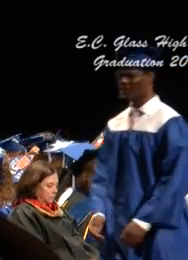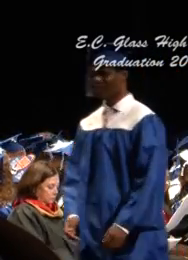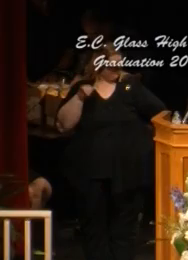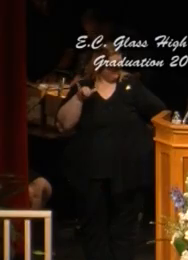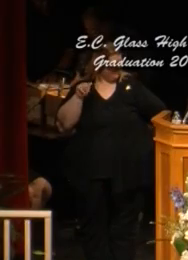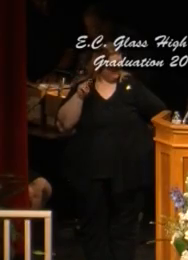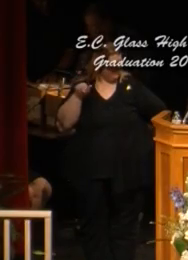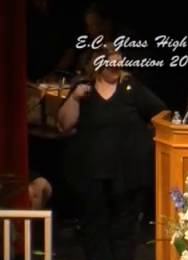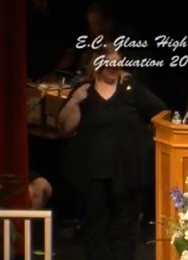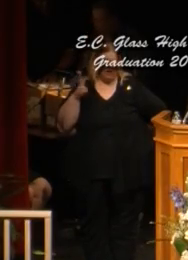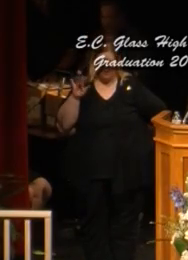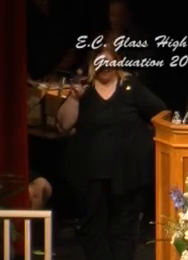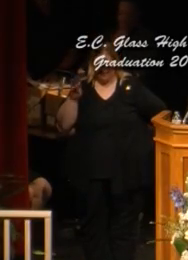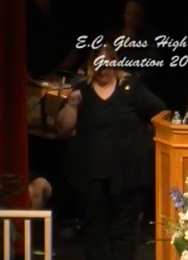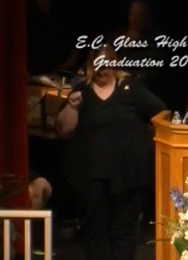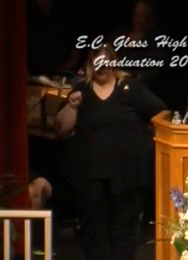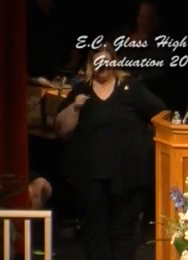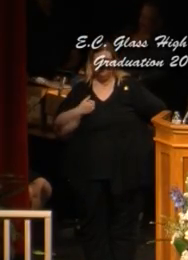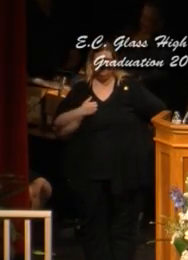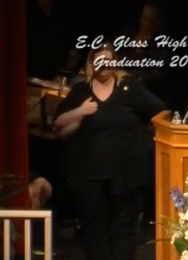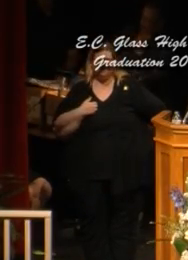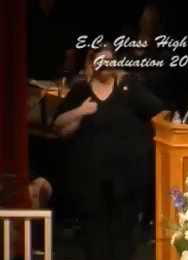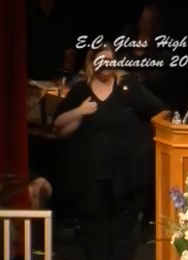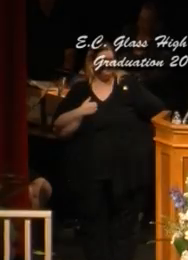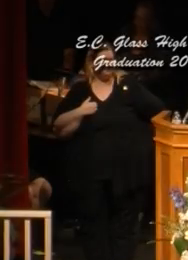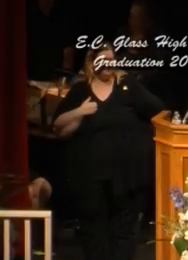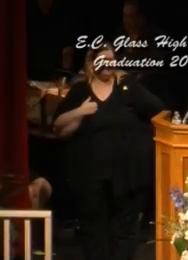Ayanna Maria Williams.